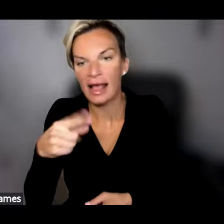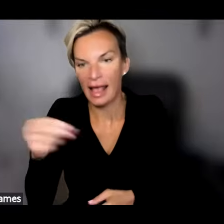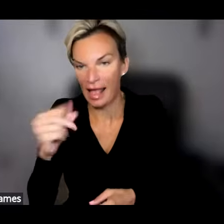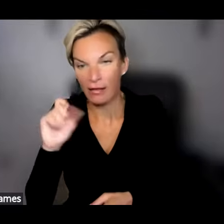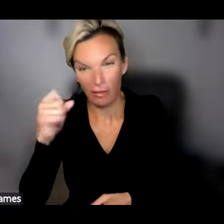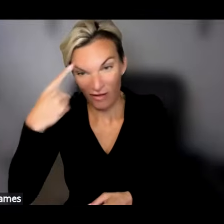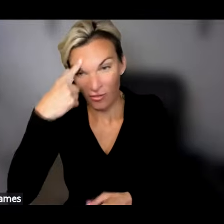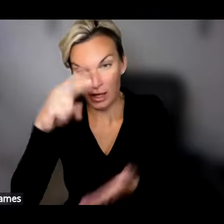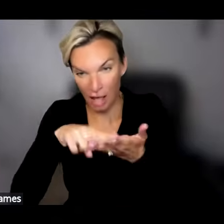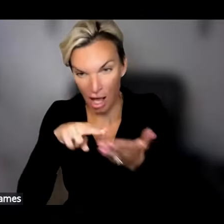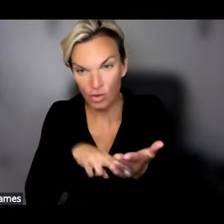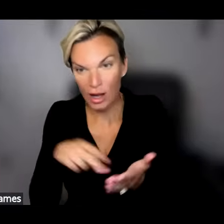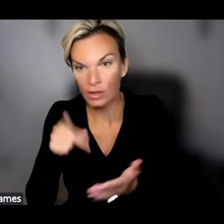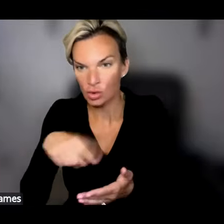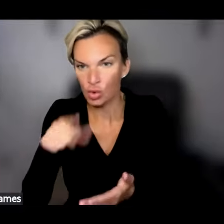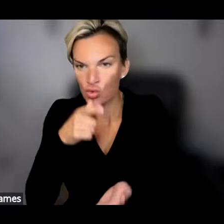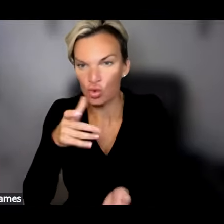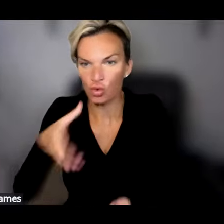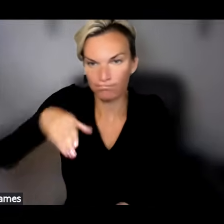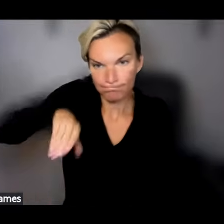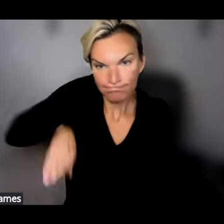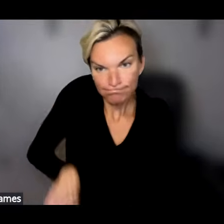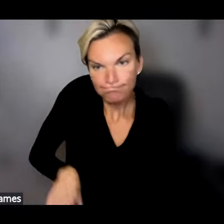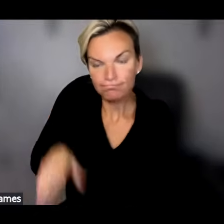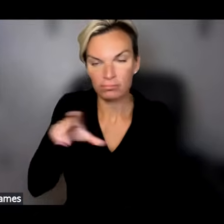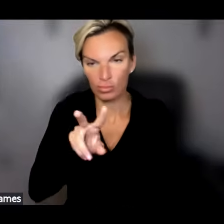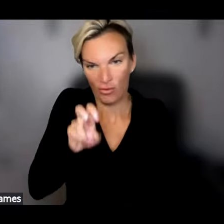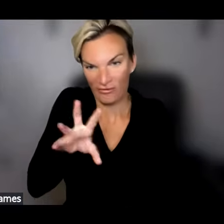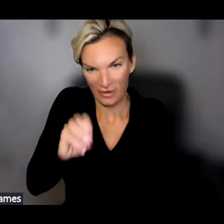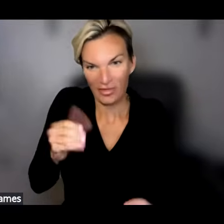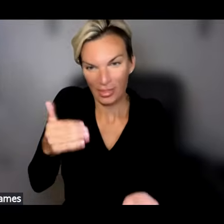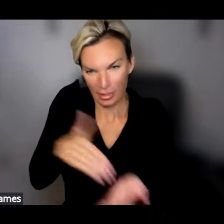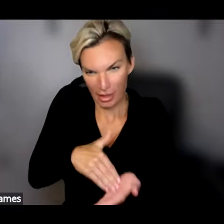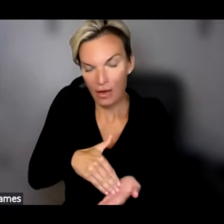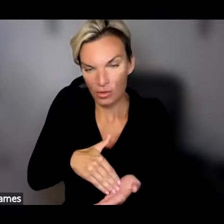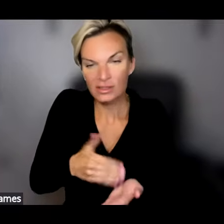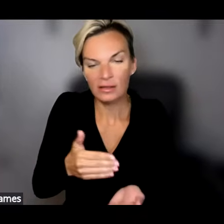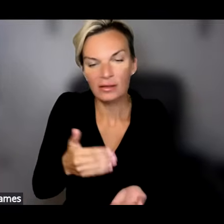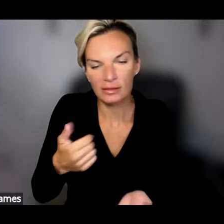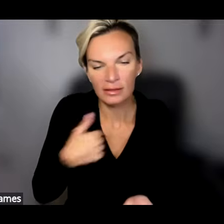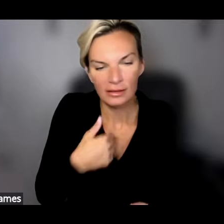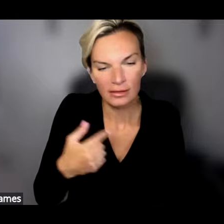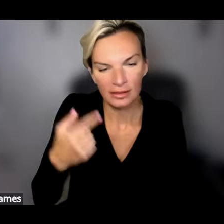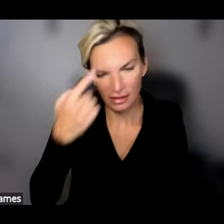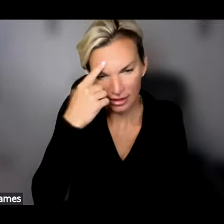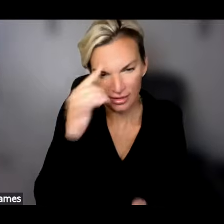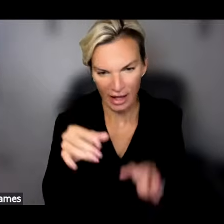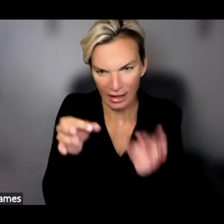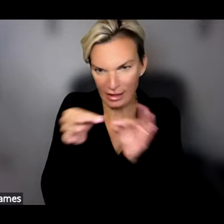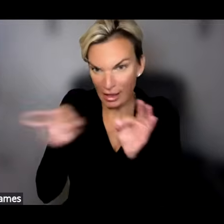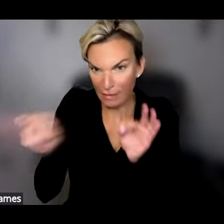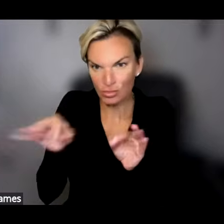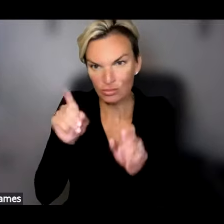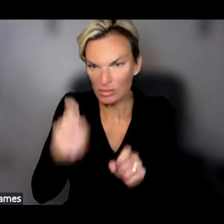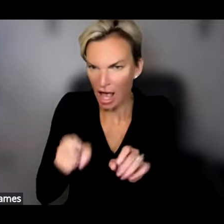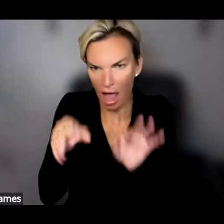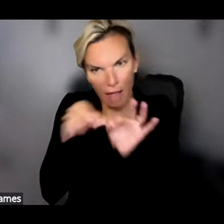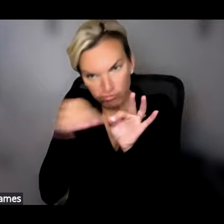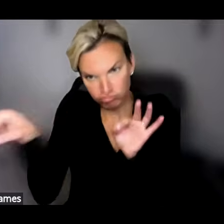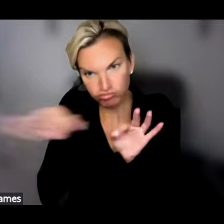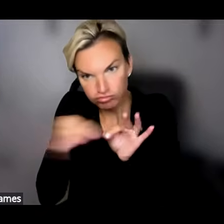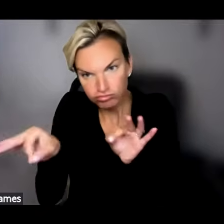contracts. Because I believe, and it's worth confirming, that the caption does not have a word limit. There's kind of a practical space limit. correct.